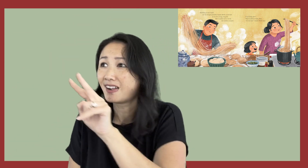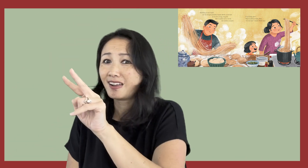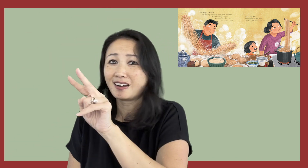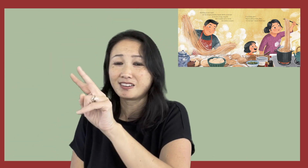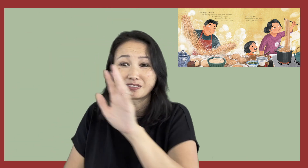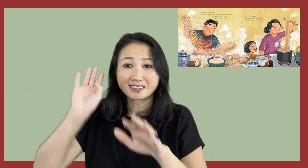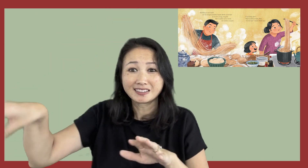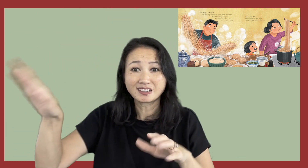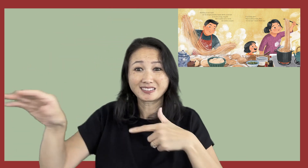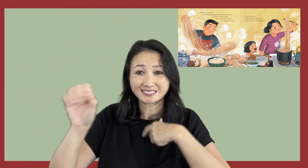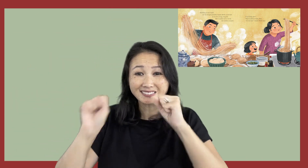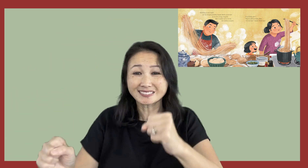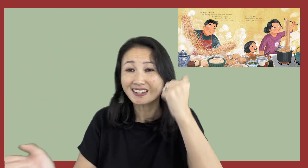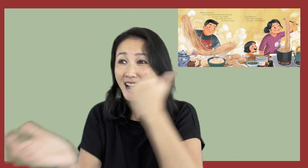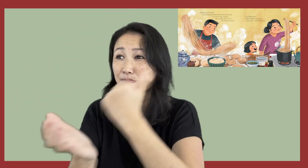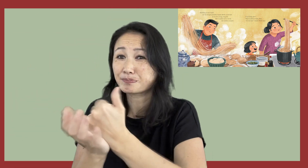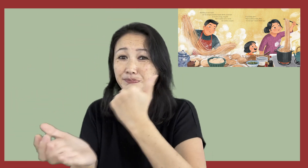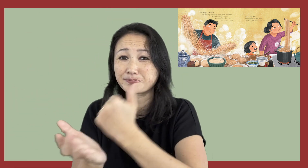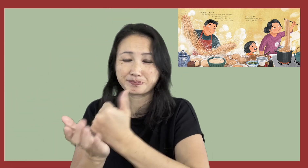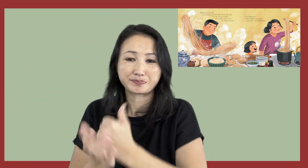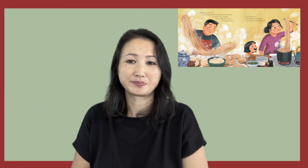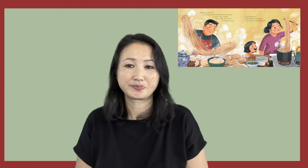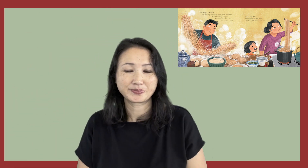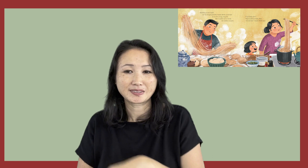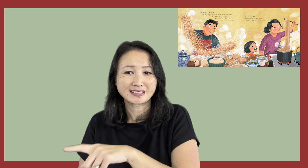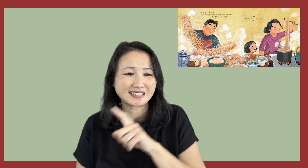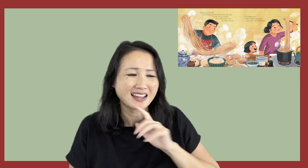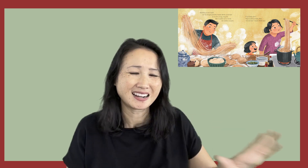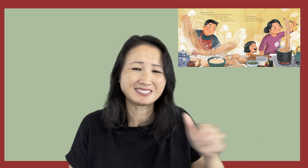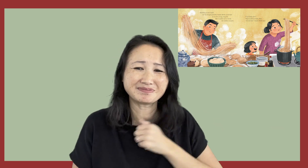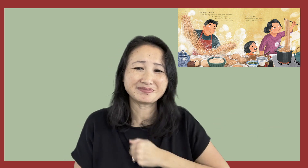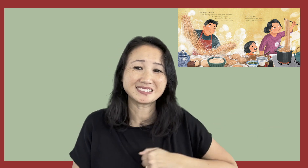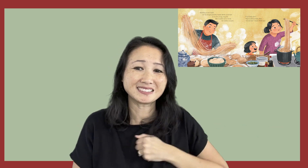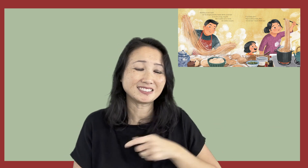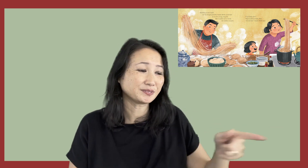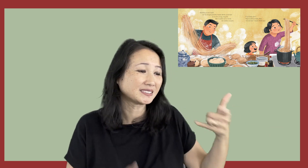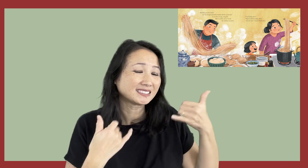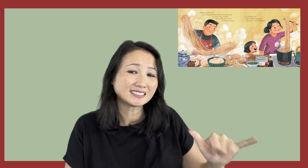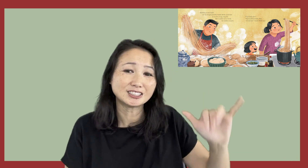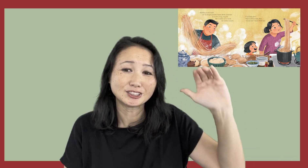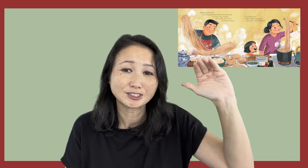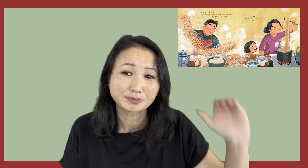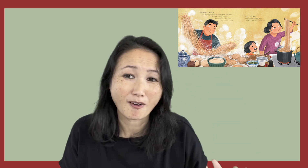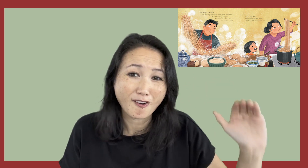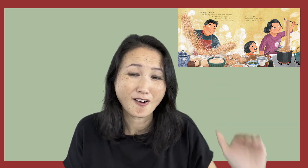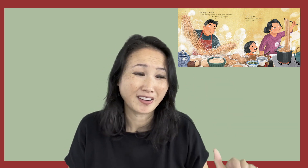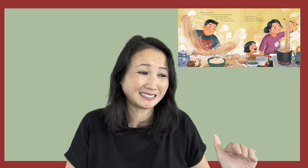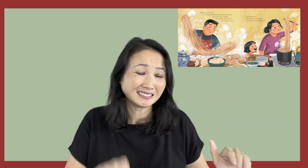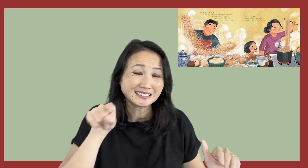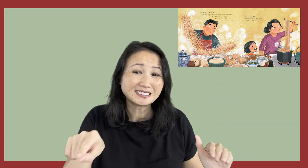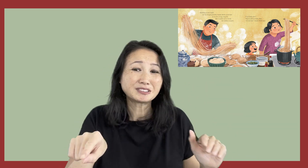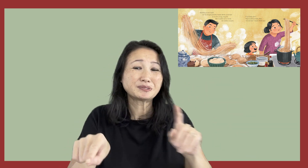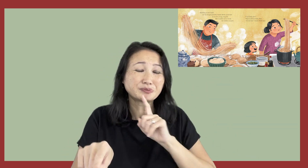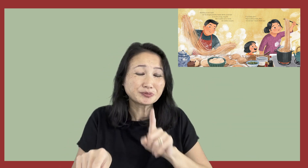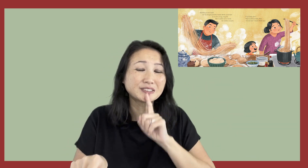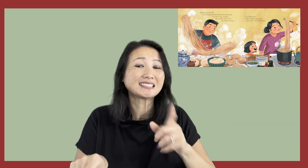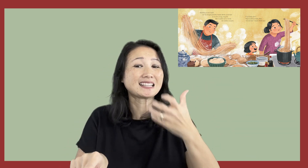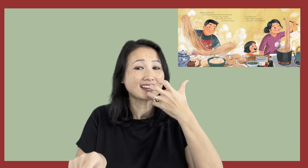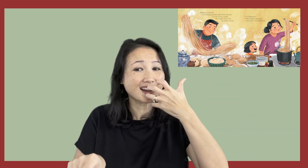strands. Can I help stir? You're still too little, Ren. It's too hot,